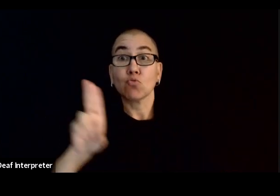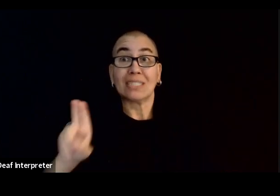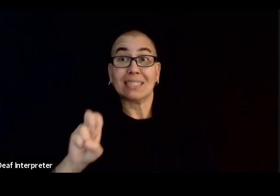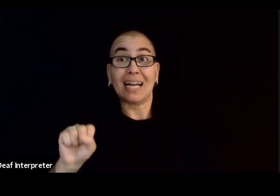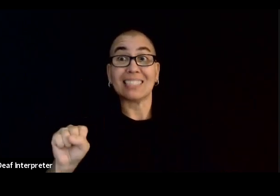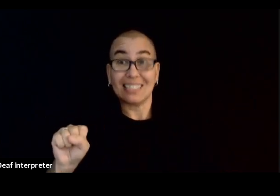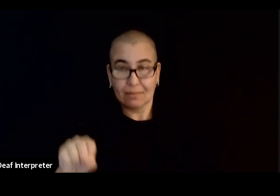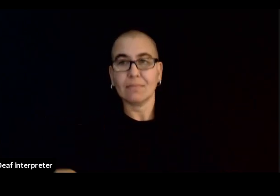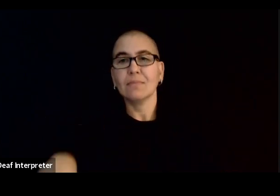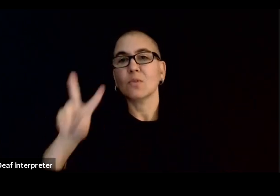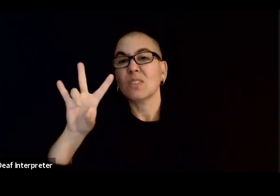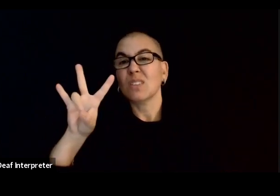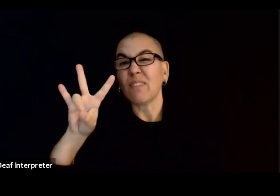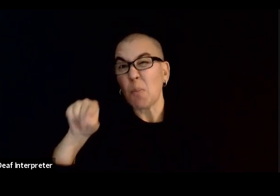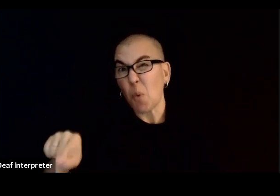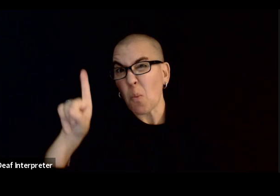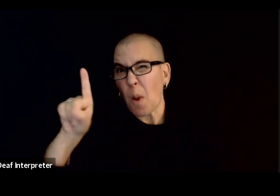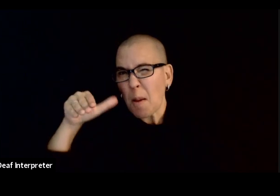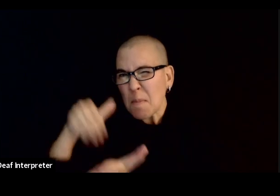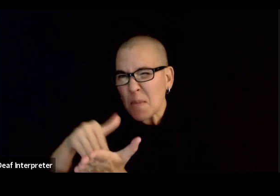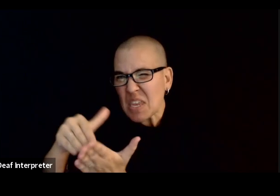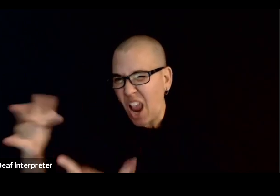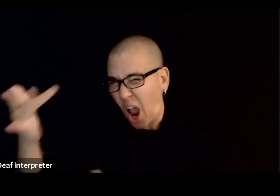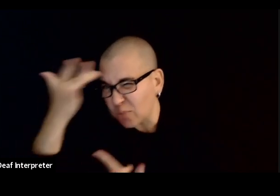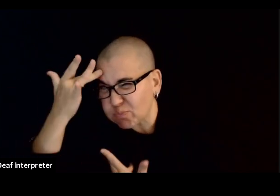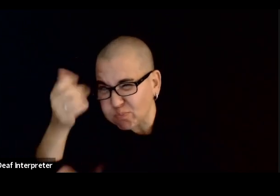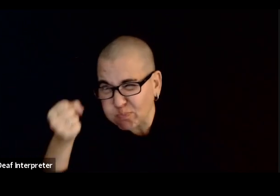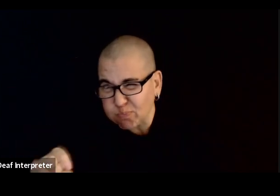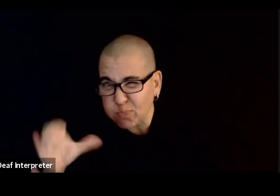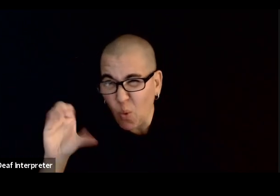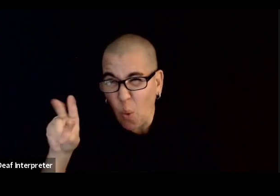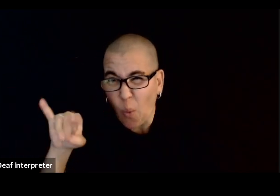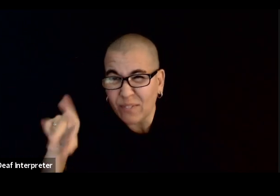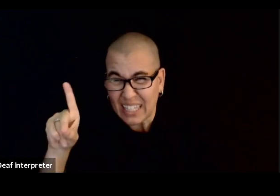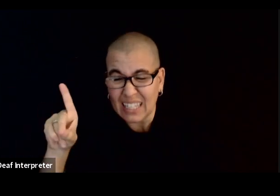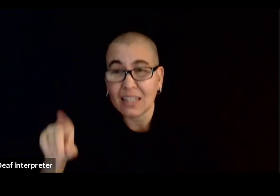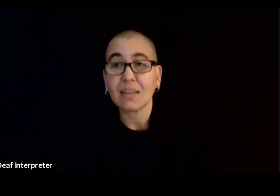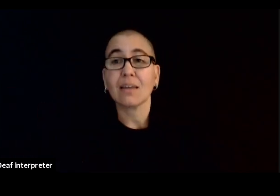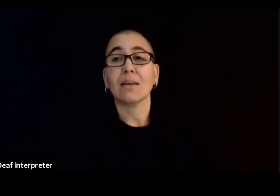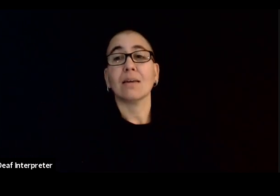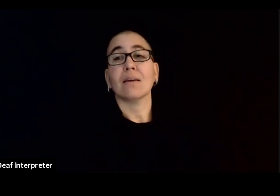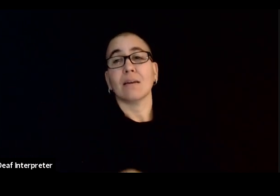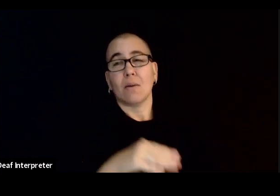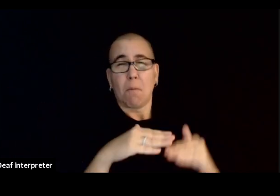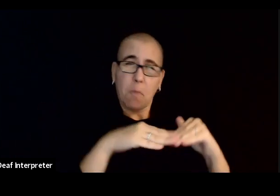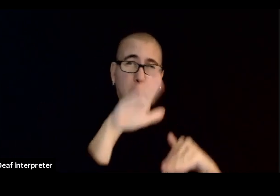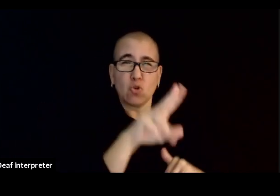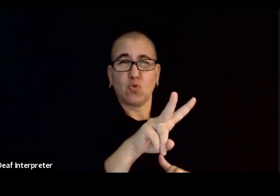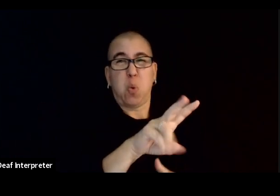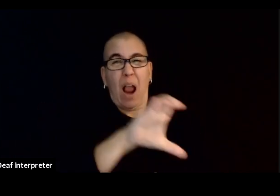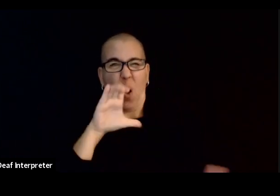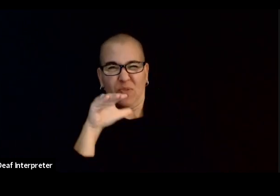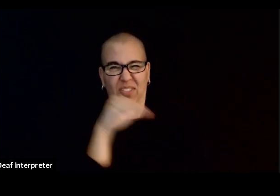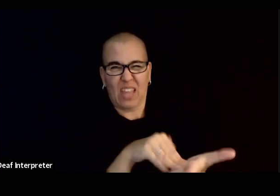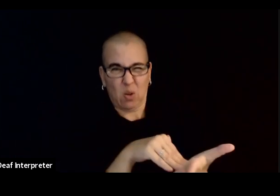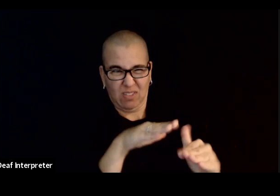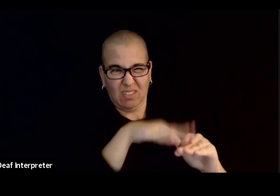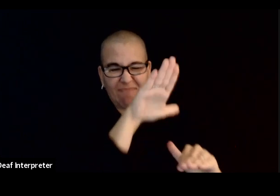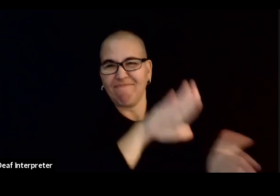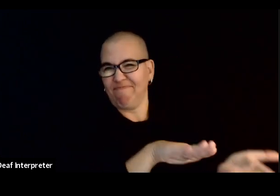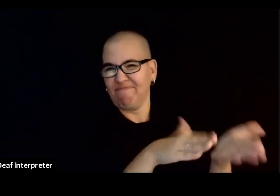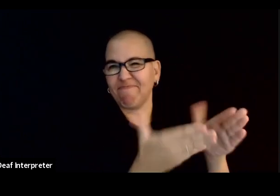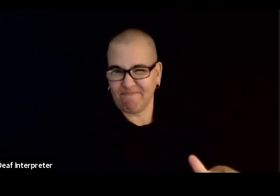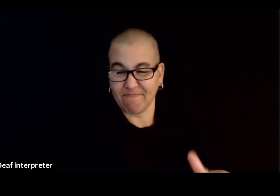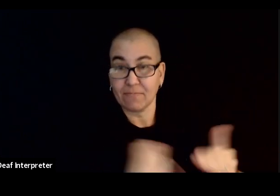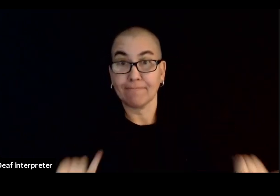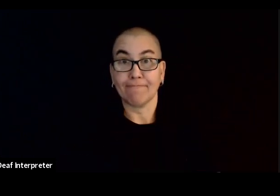and 204,000 deaths. In Minnesota, we added 936 cases yesterday